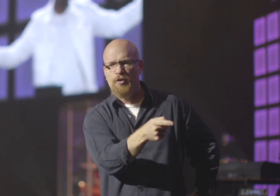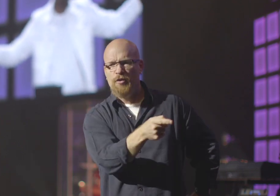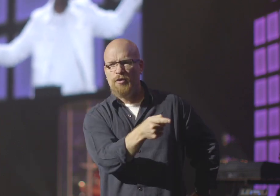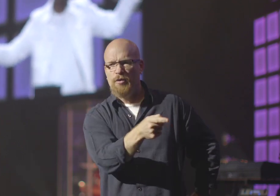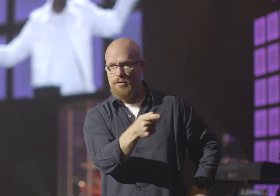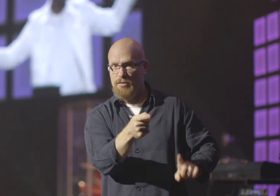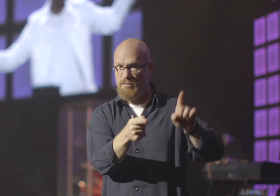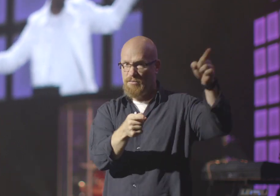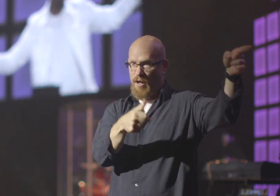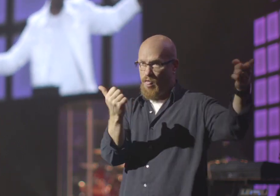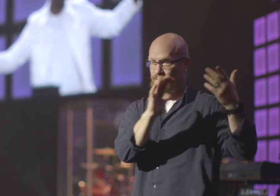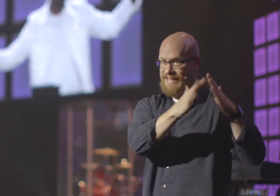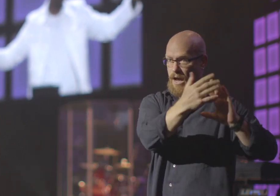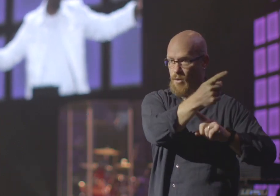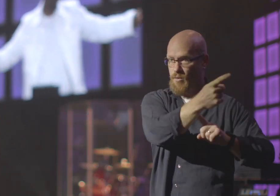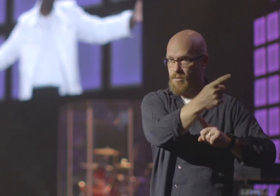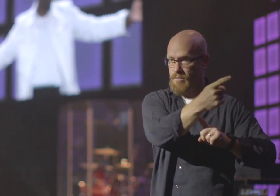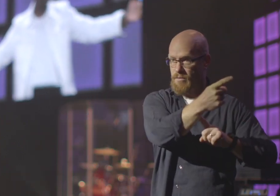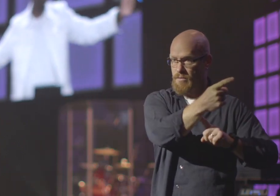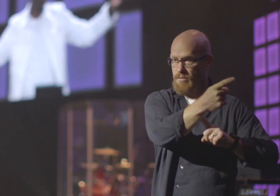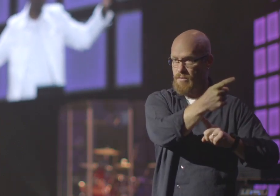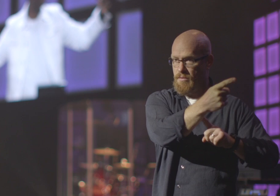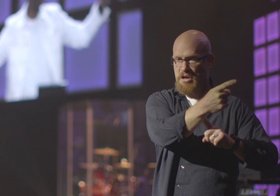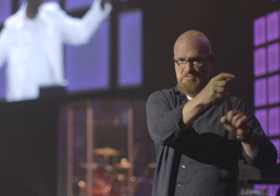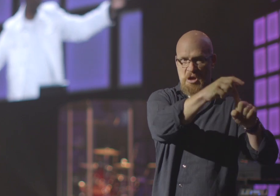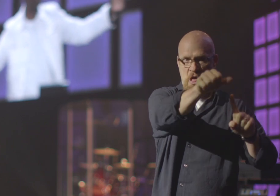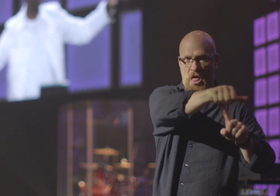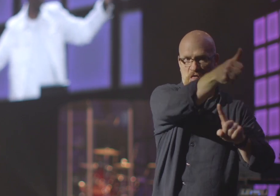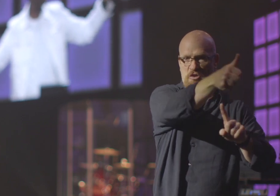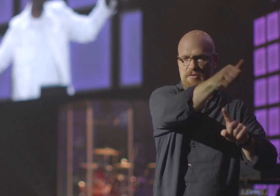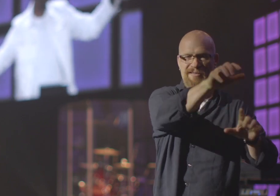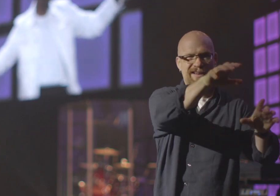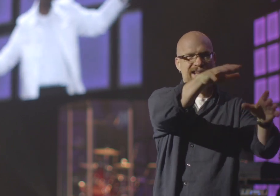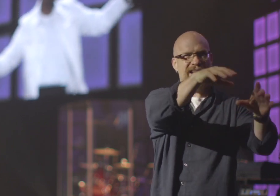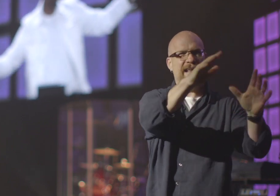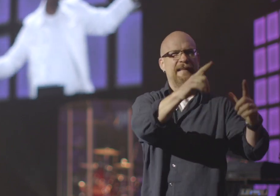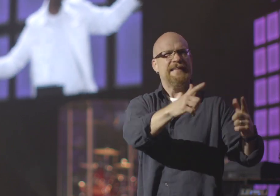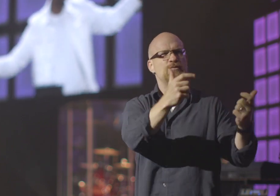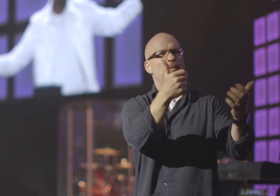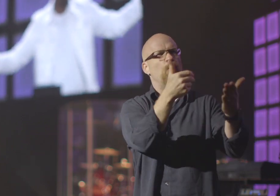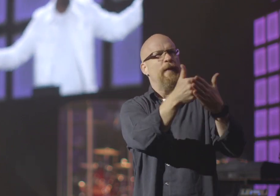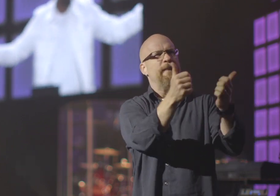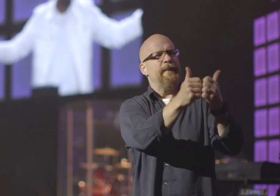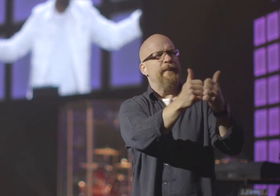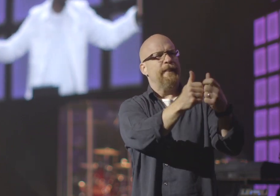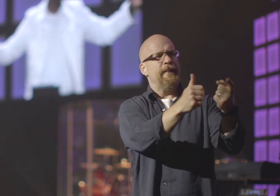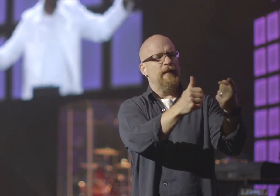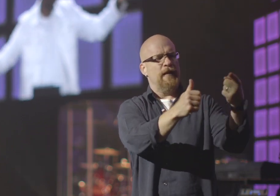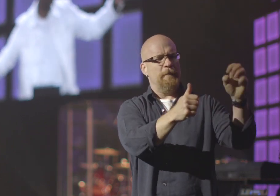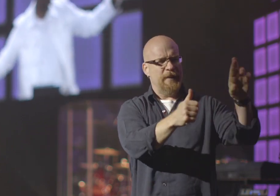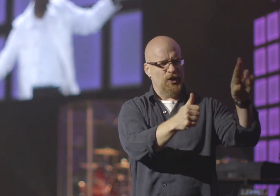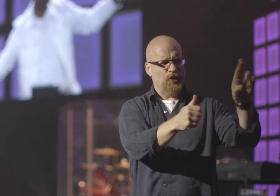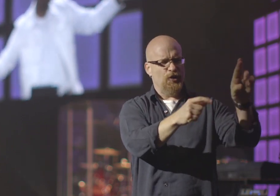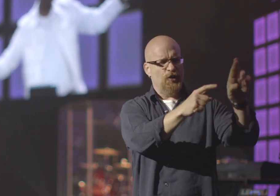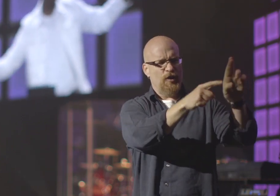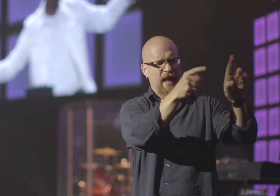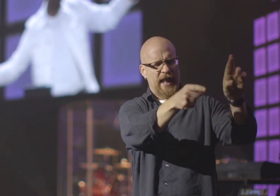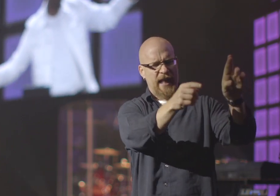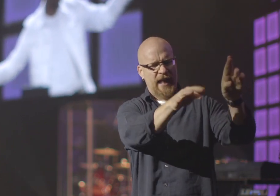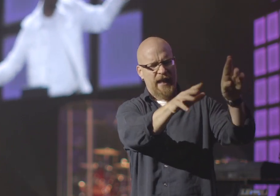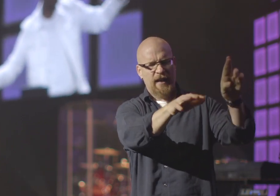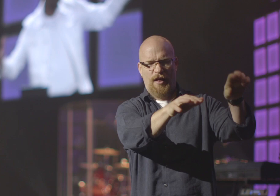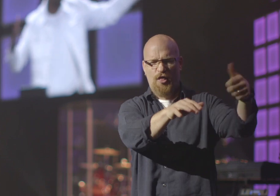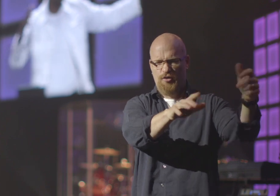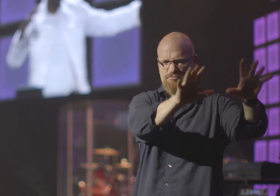Joppa, and he was dwelling with another gentleman by the name of Peter. And